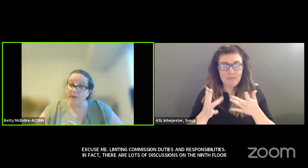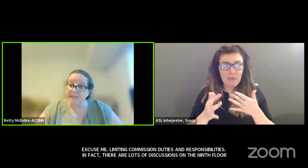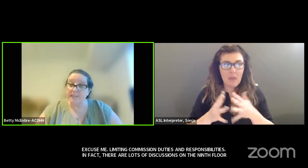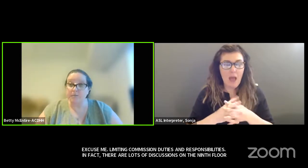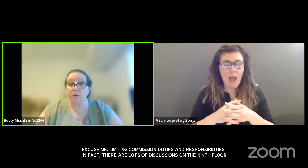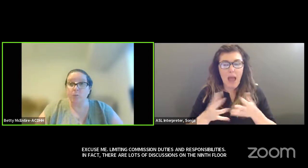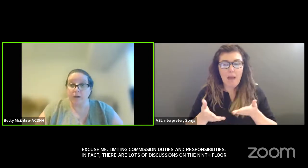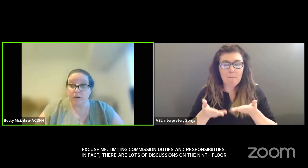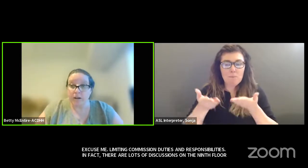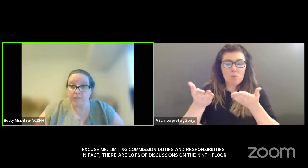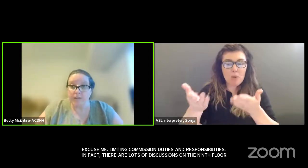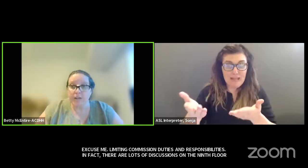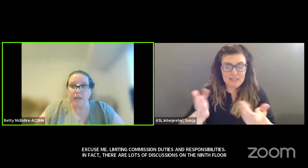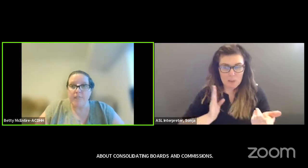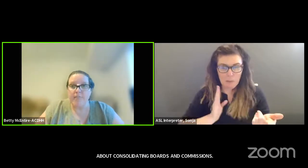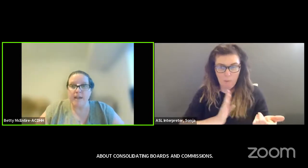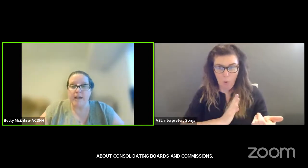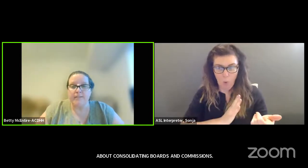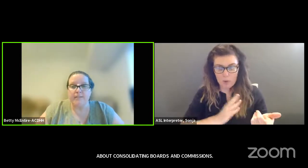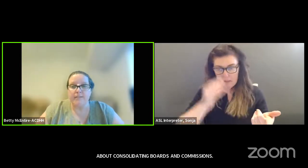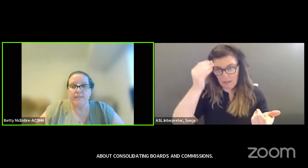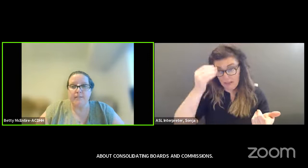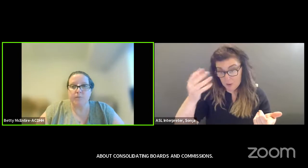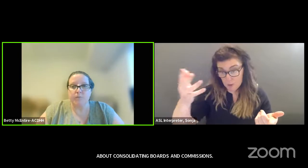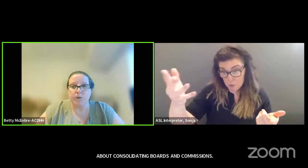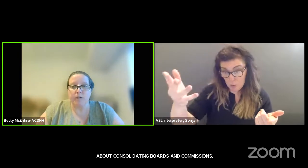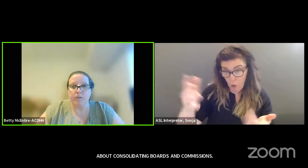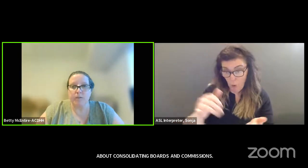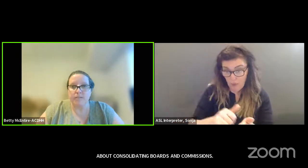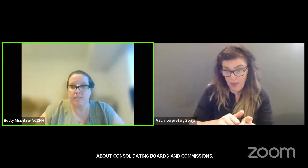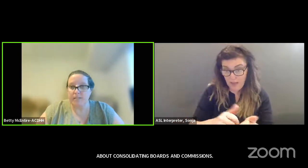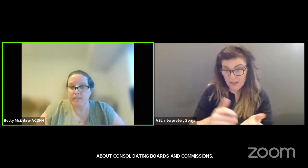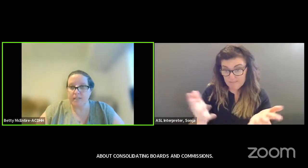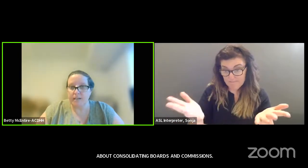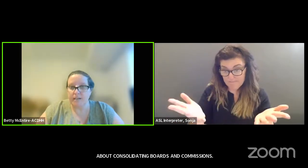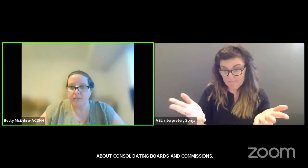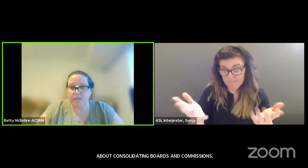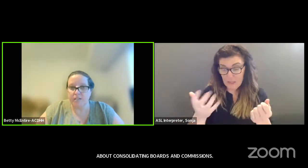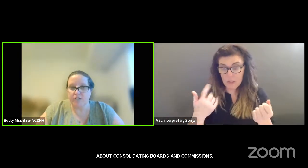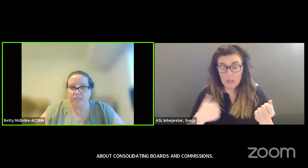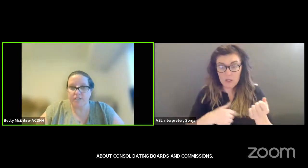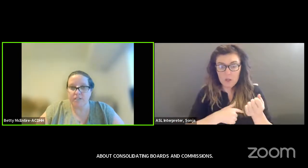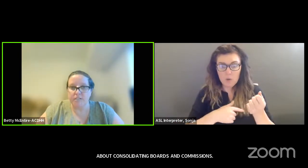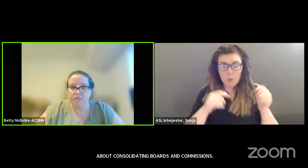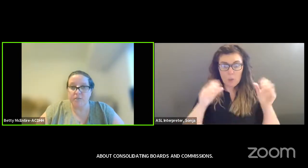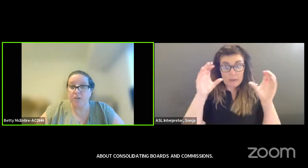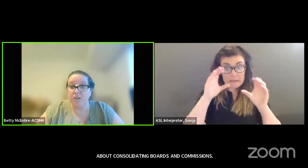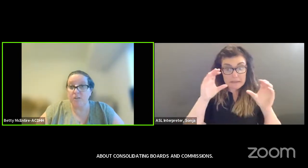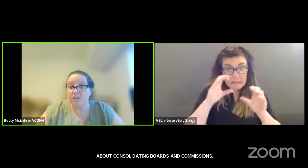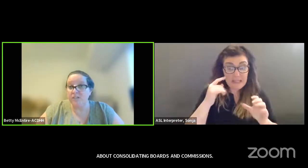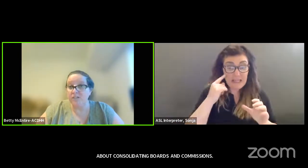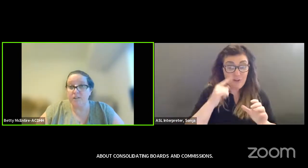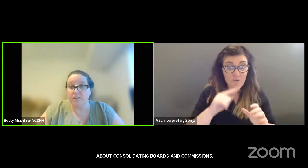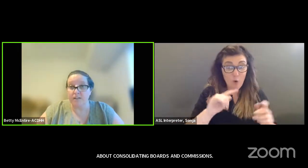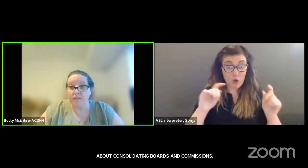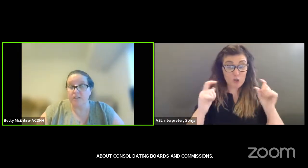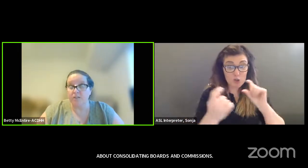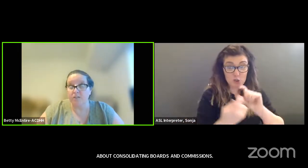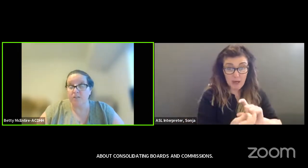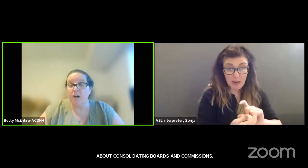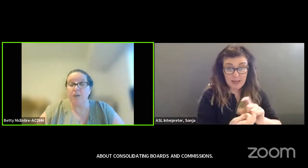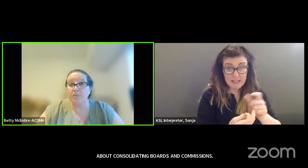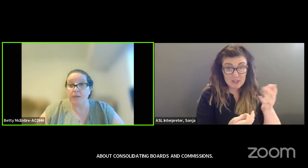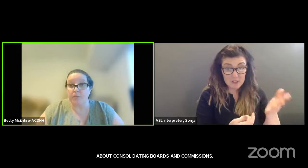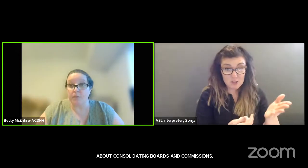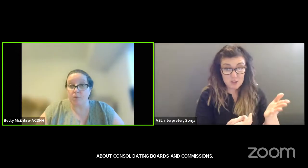for you guys to be aware of, that when we seek any kind of changes in this regard, there's nothing that